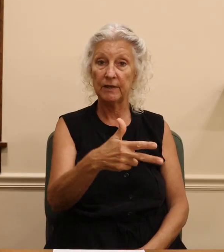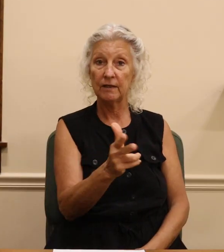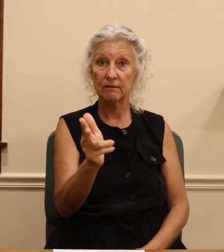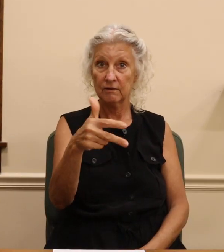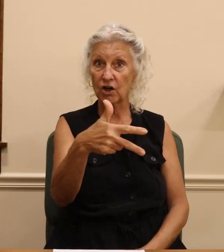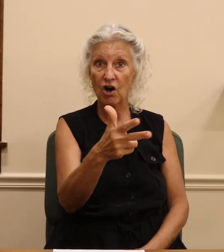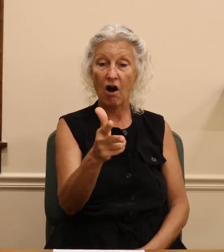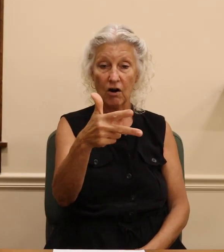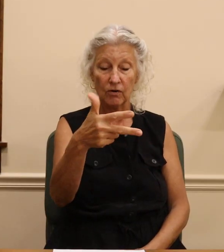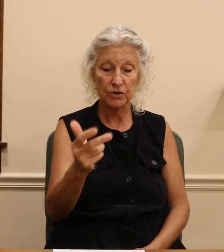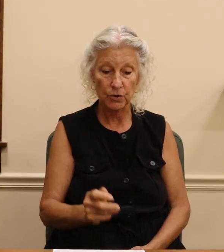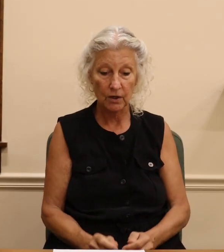be a car or a truck.